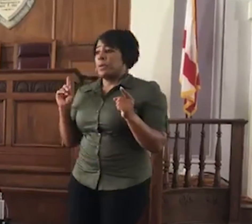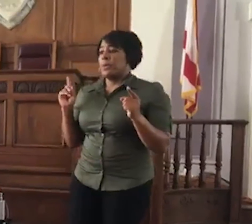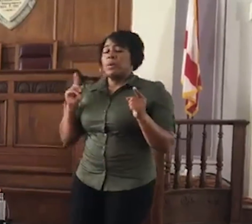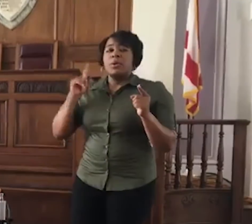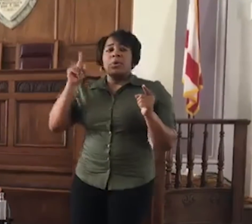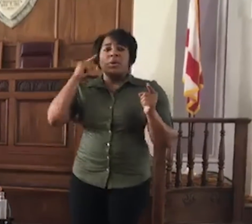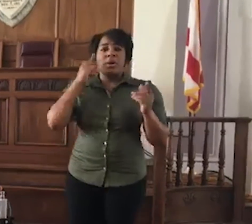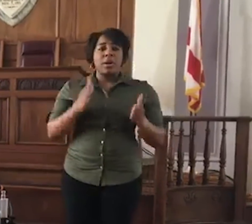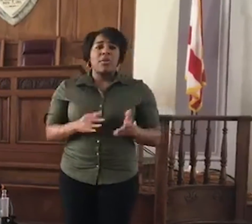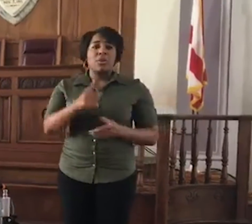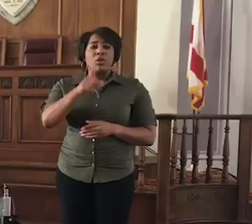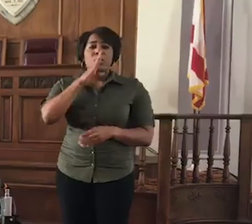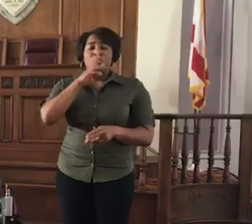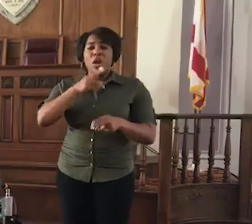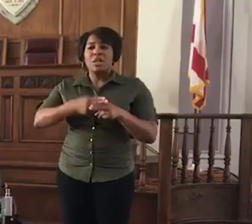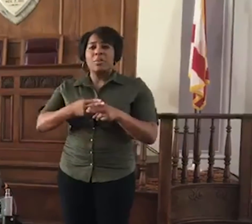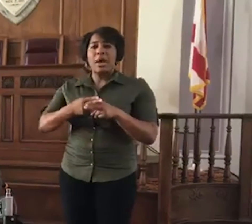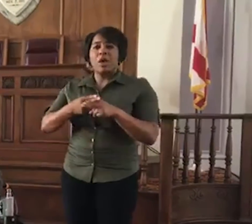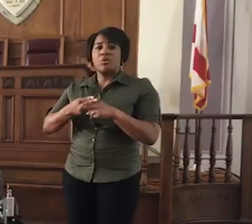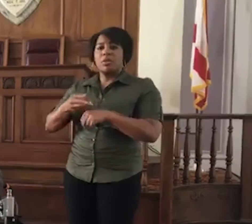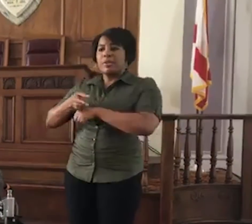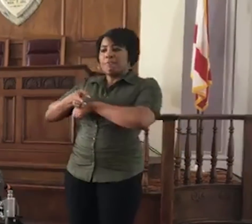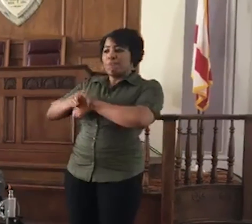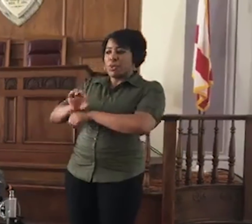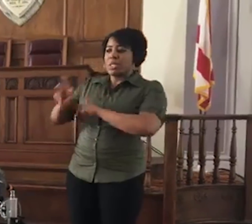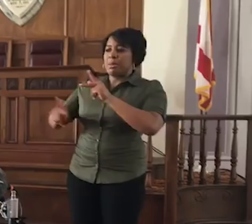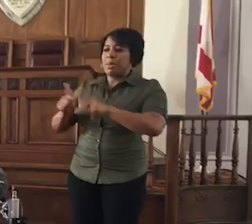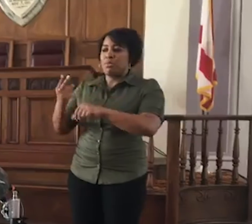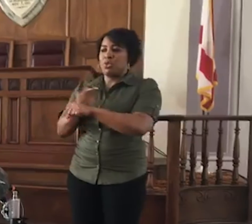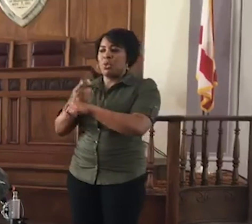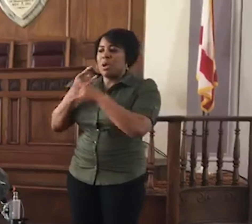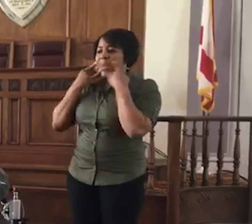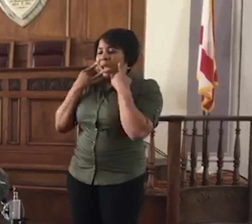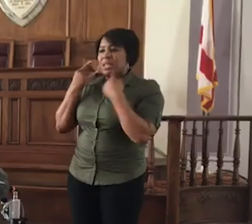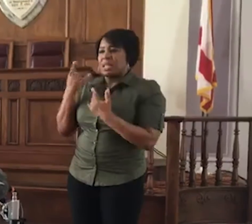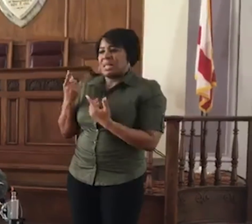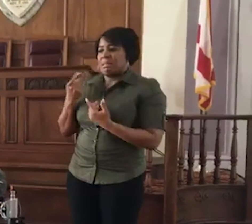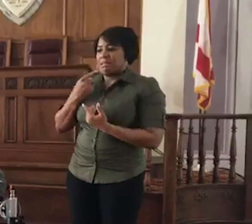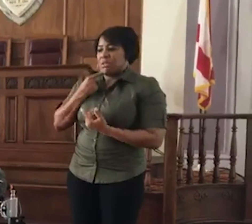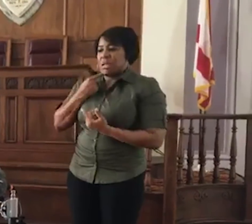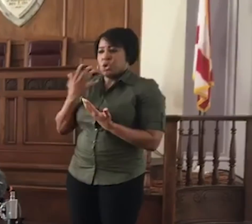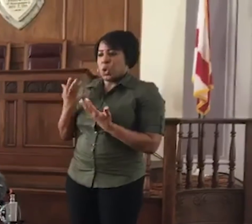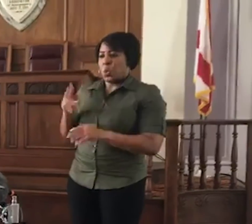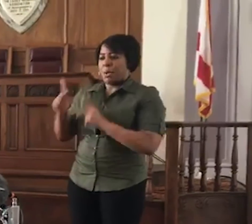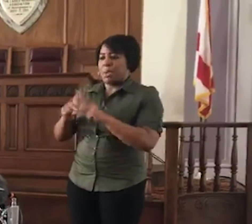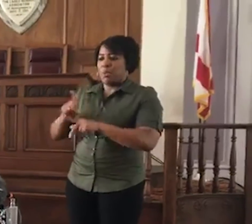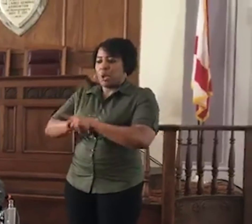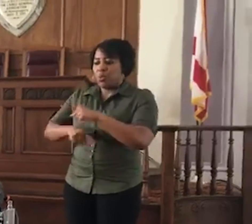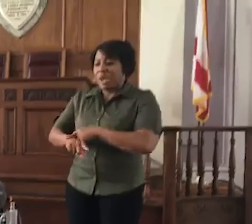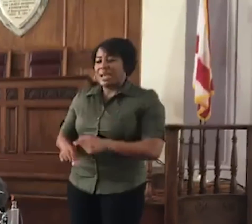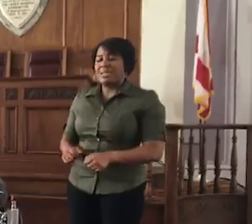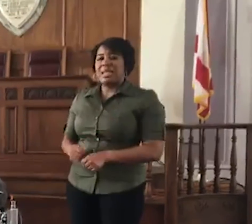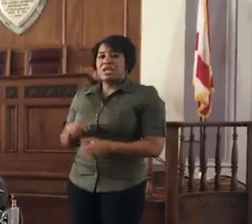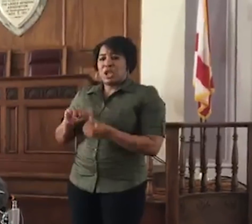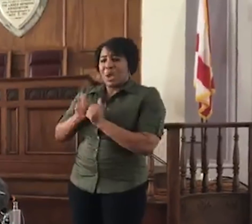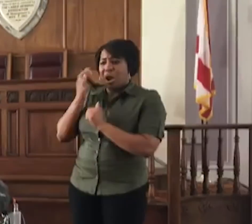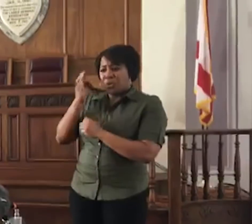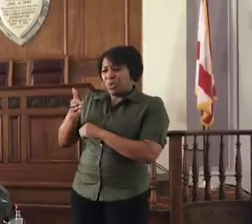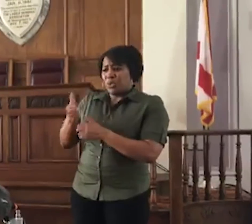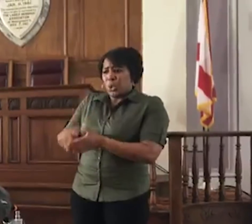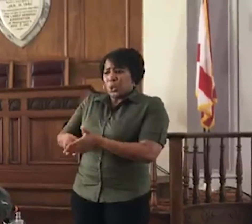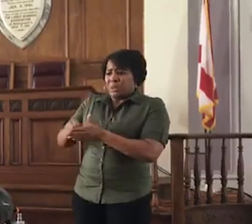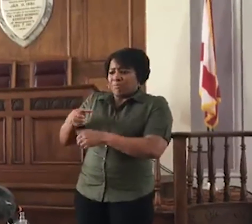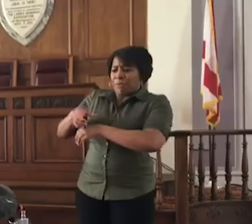know you touched on enforcement and said the idea is not to arrest people, but how will it be enforced, and what would be the penalty for somebody